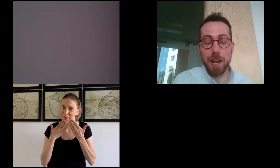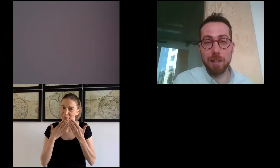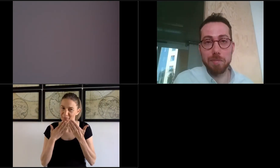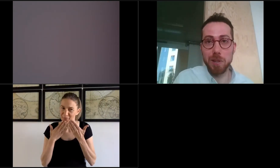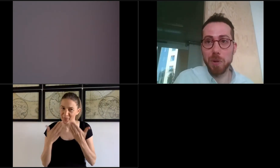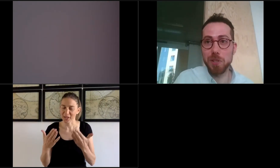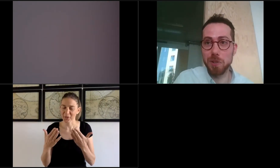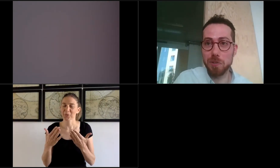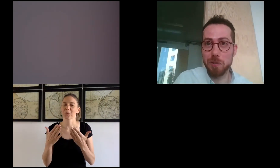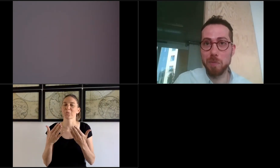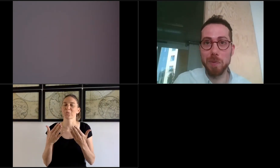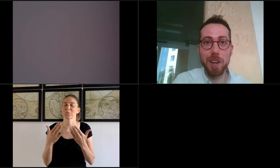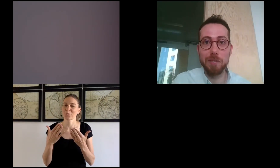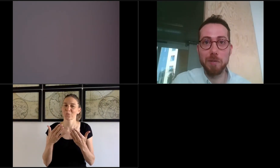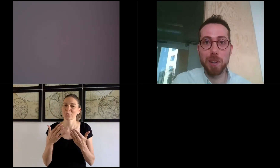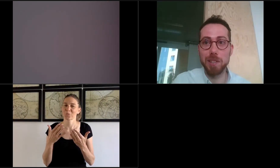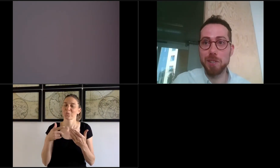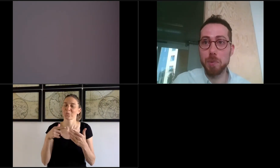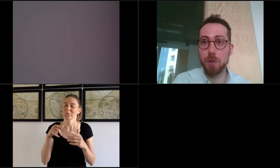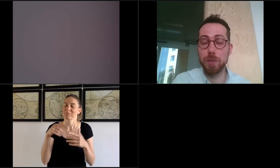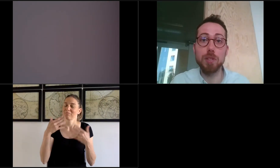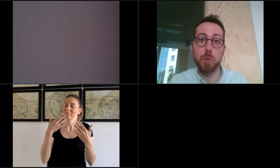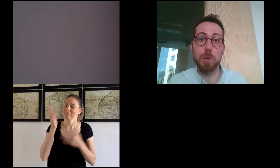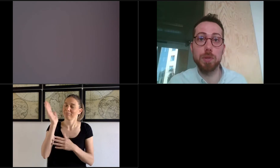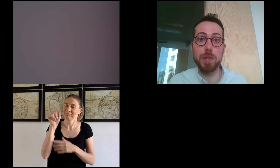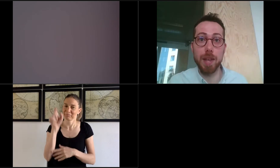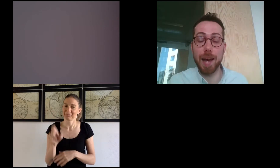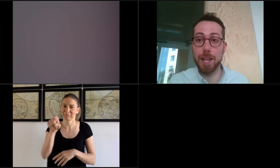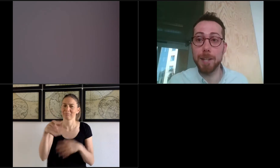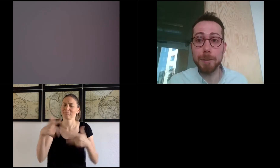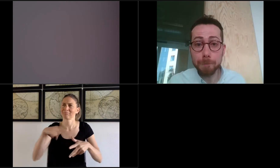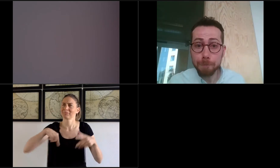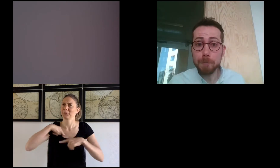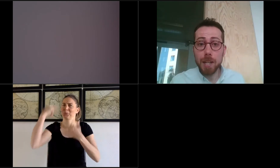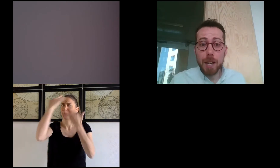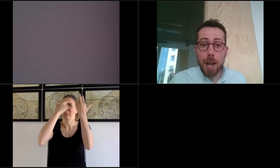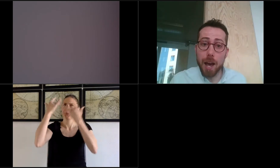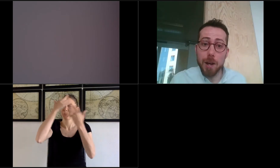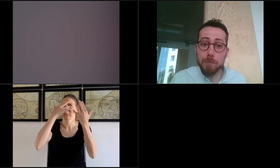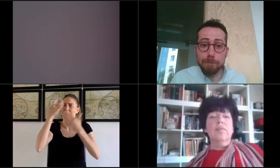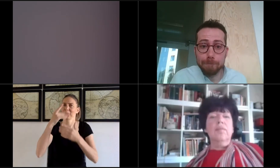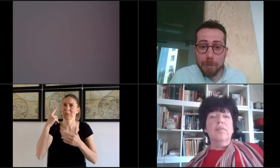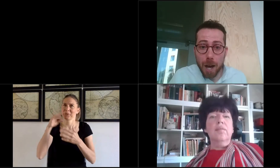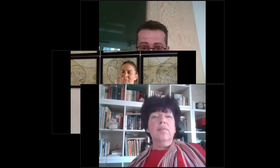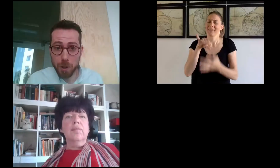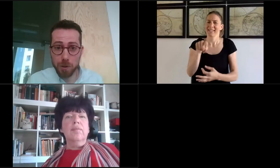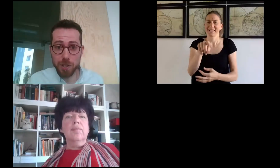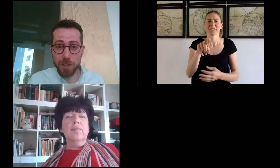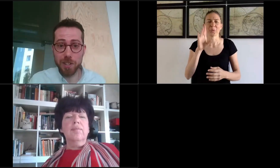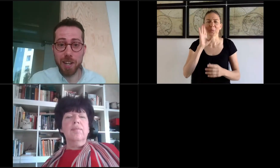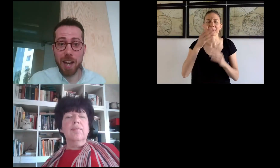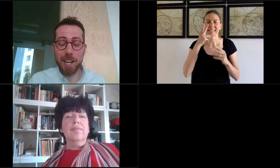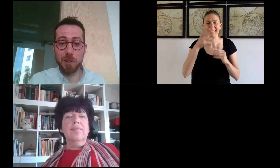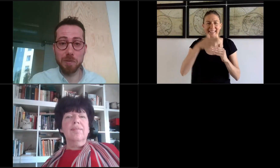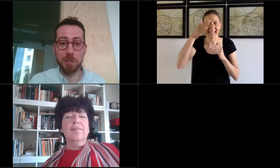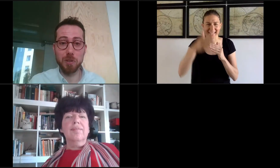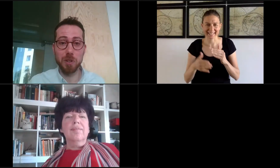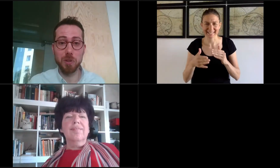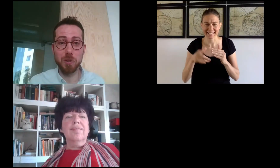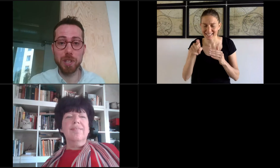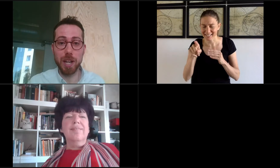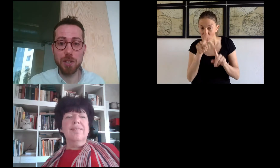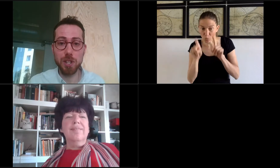we'll have many questions from participants on that, so we will see that at the end. I'm now going to hand